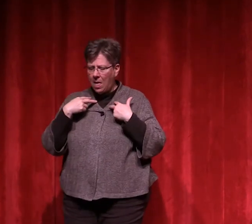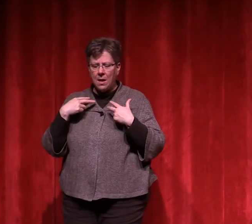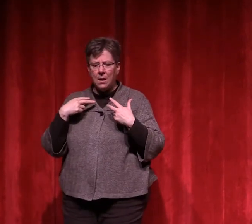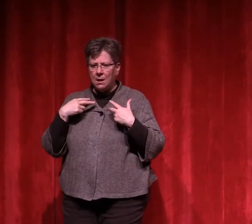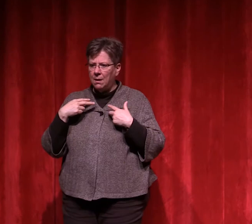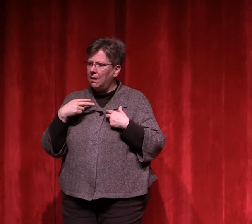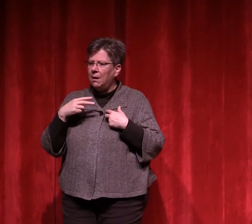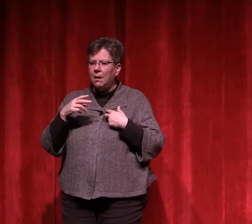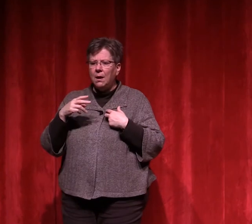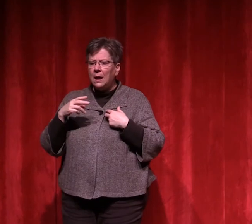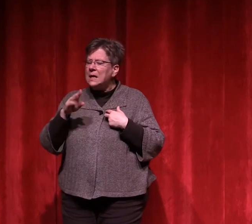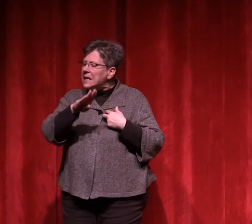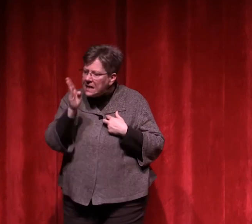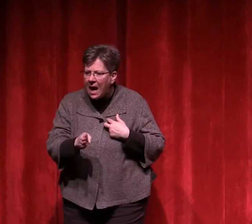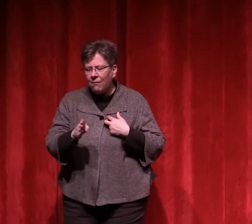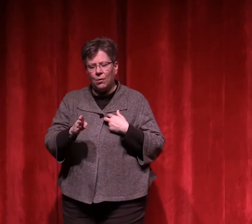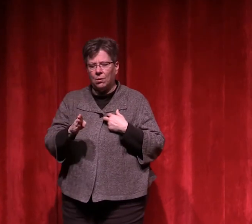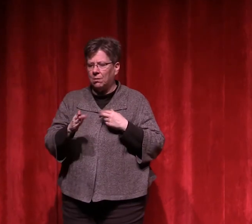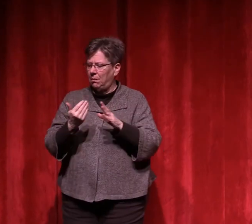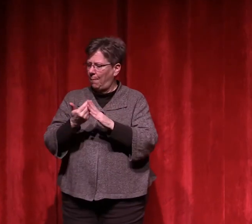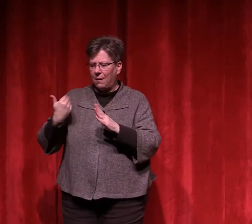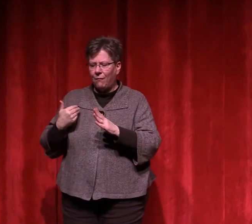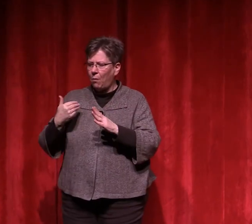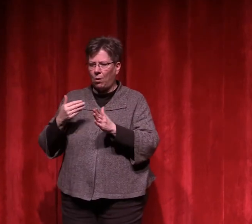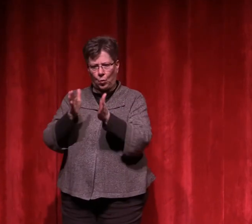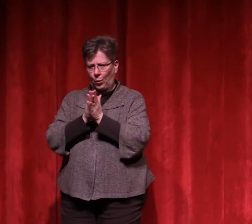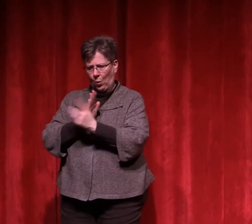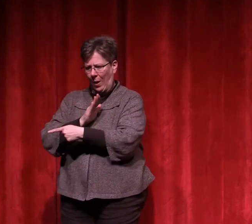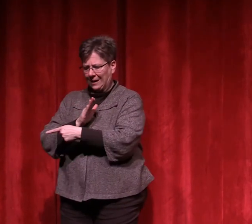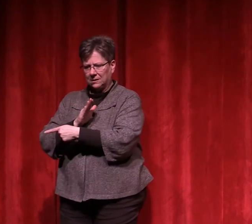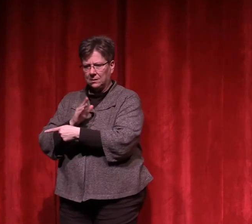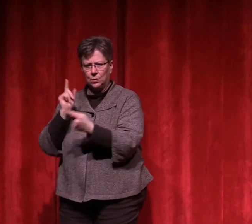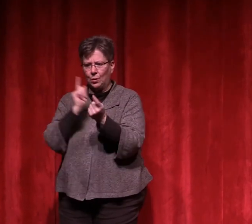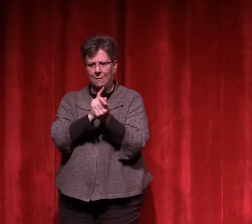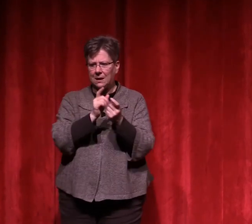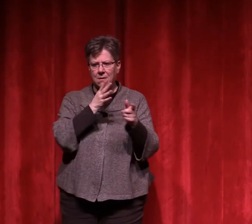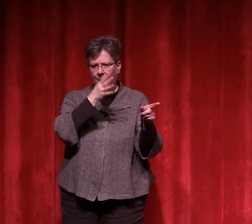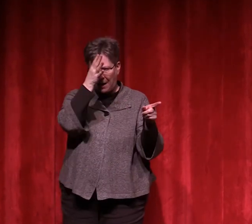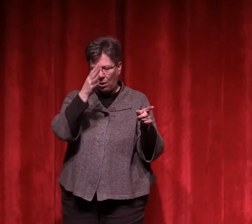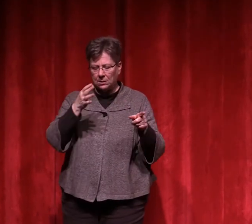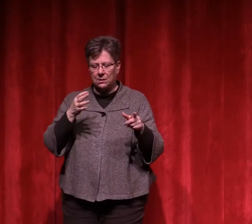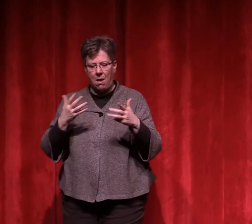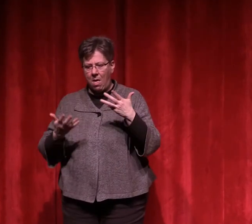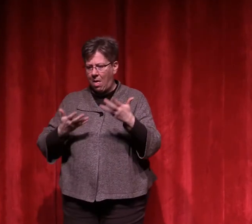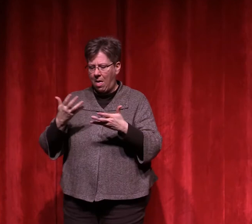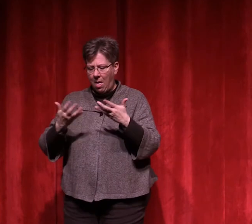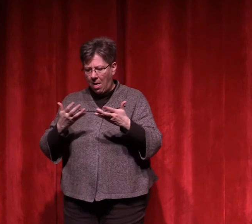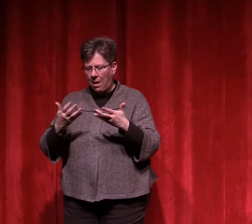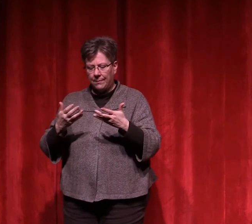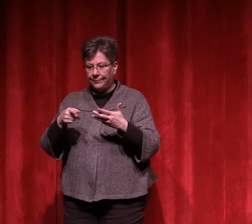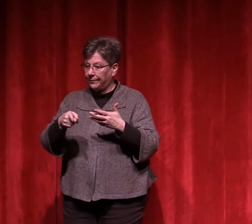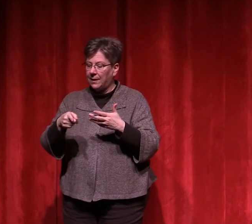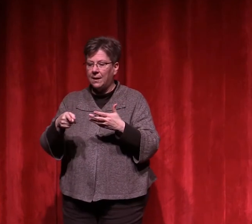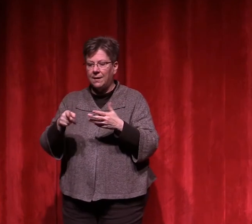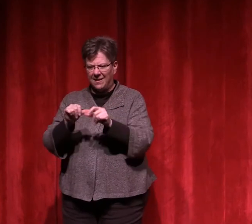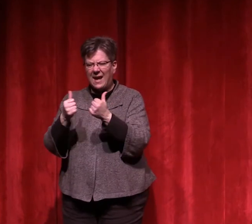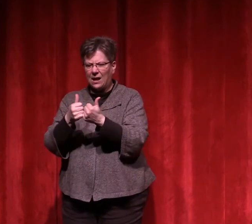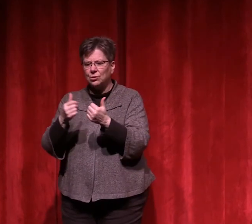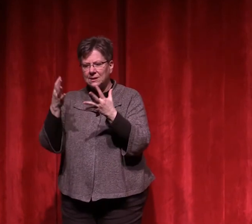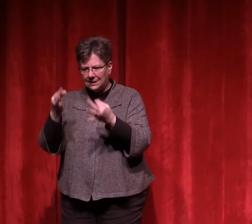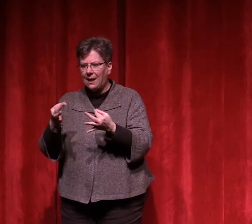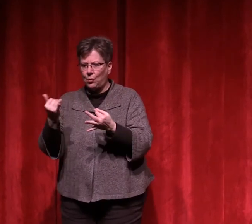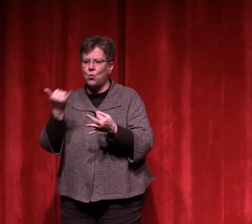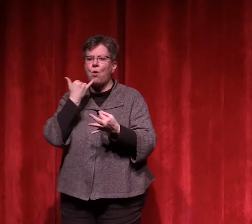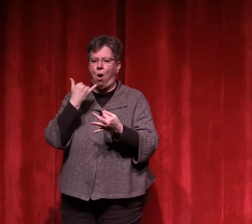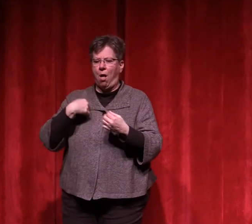They'd never been faced with this before. And they decided that the only thing to do was call us. So on the phone,